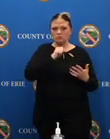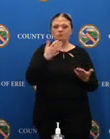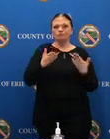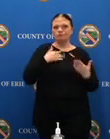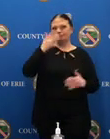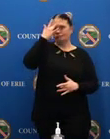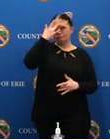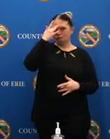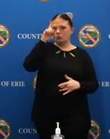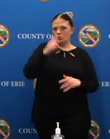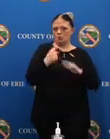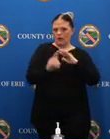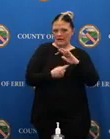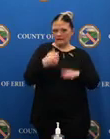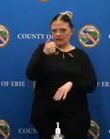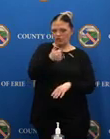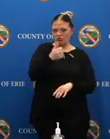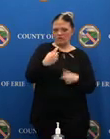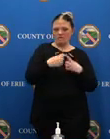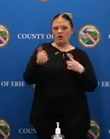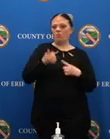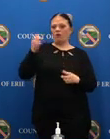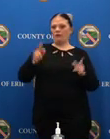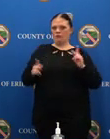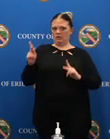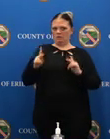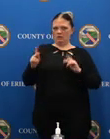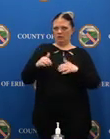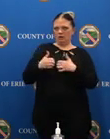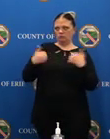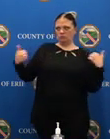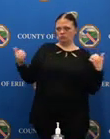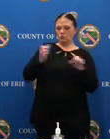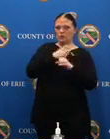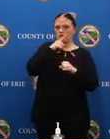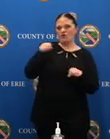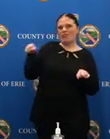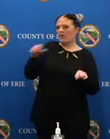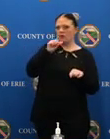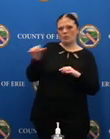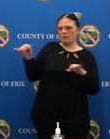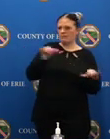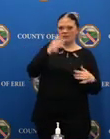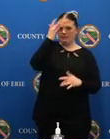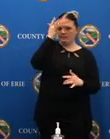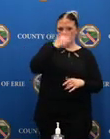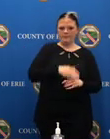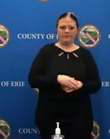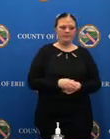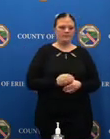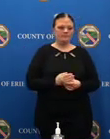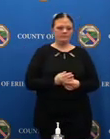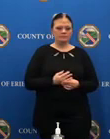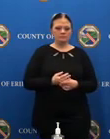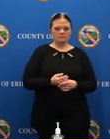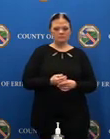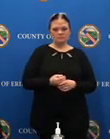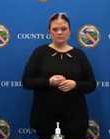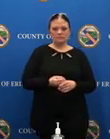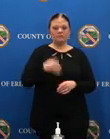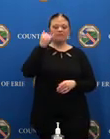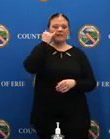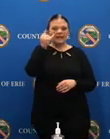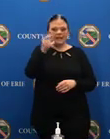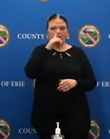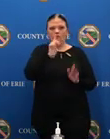you need to isolate yourself from other people around you to make sure that they don't get that same illness. Next, please. So if